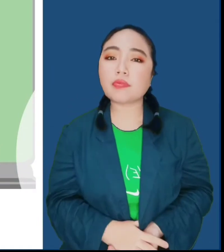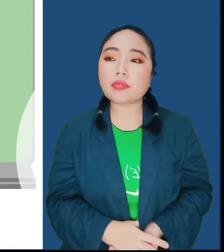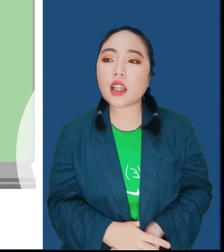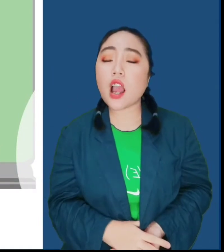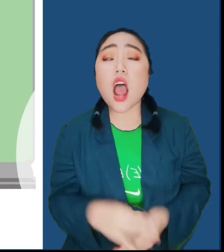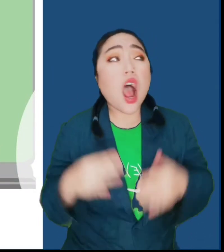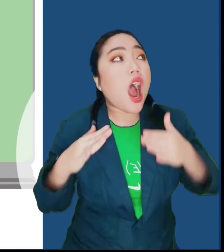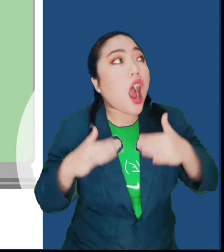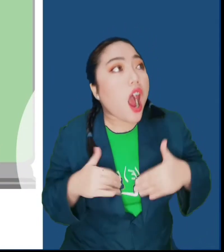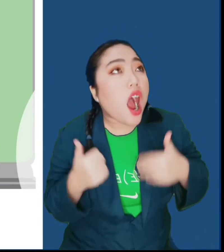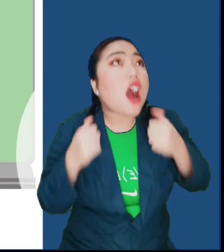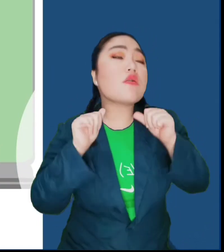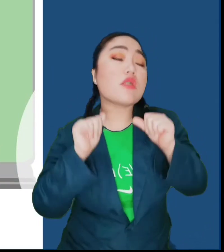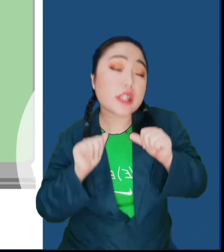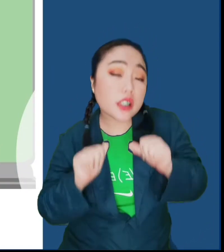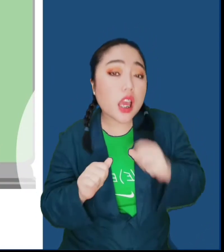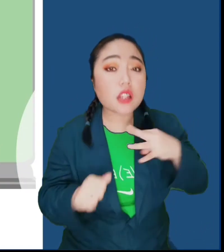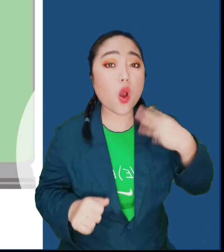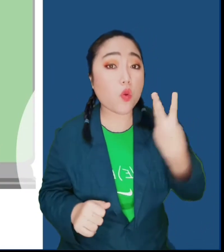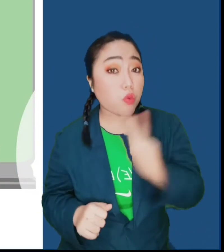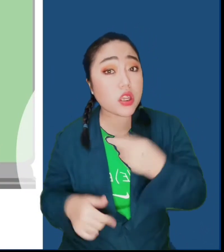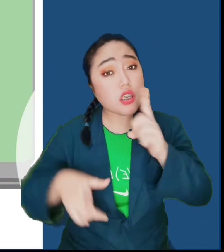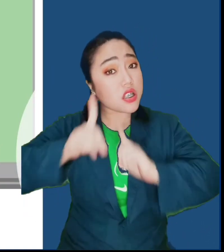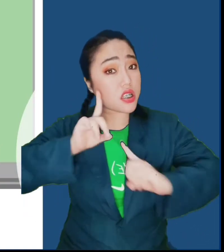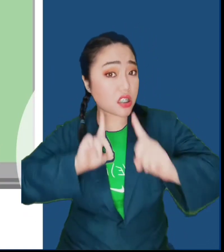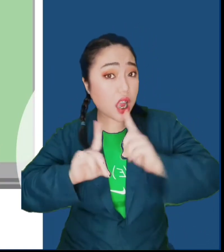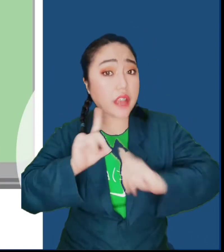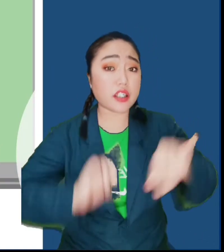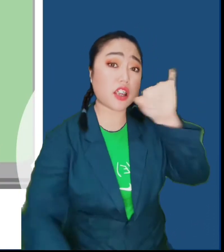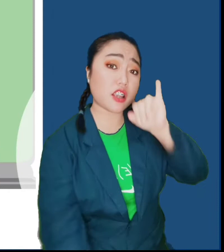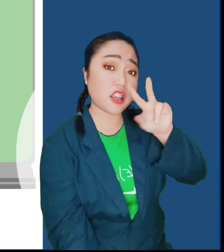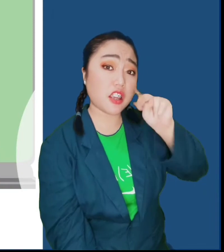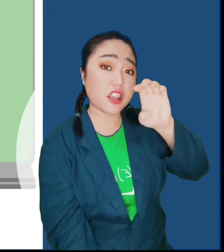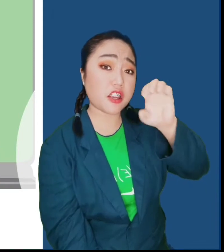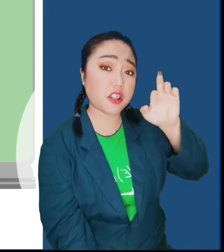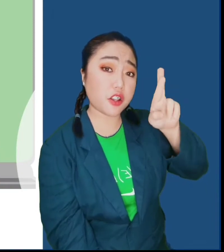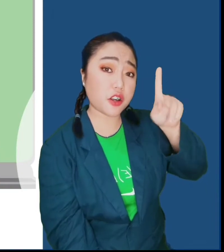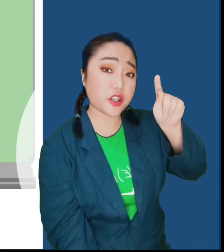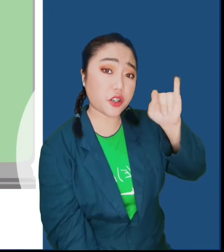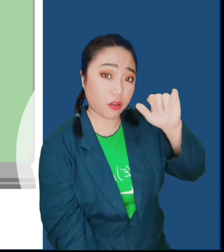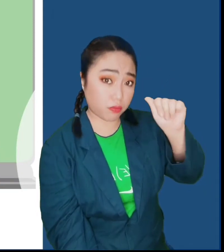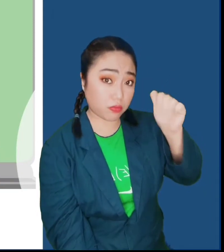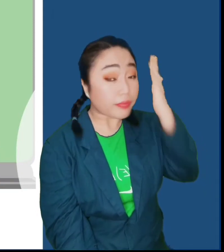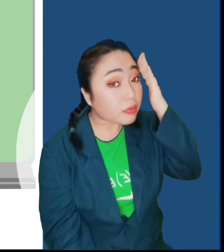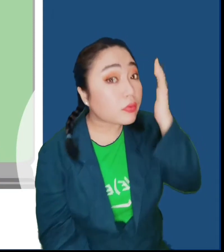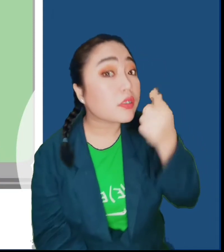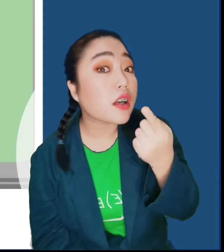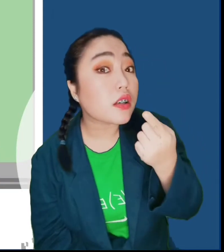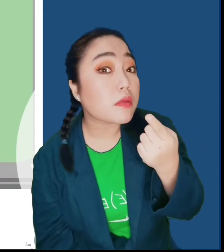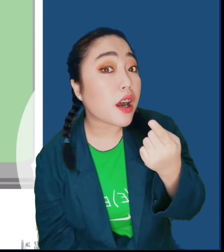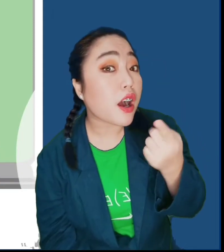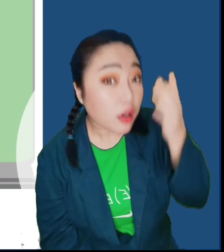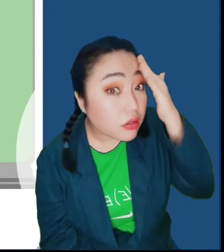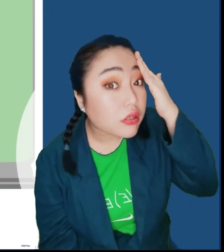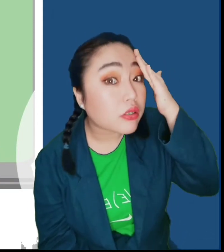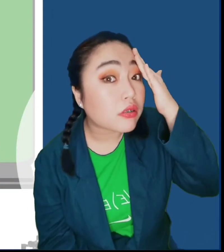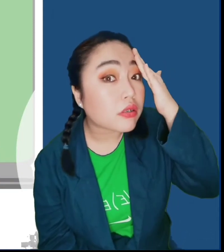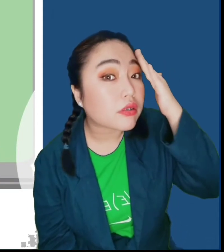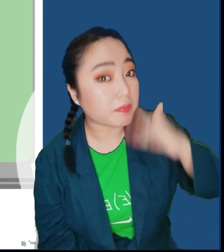can we sign inertia? You know? Do you know?